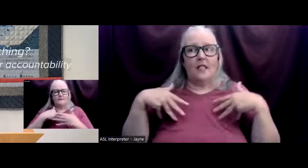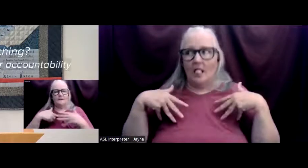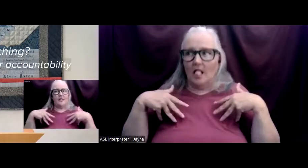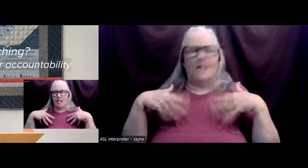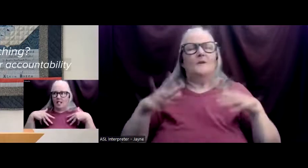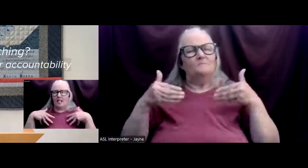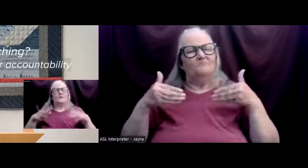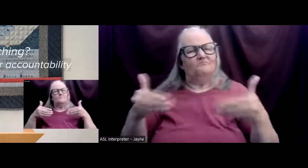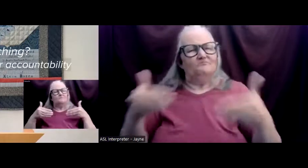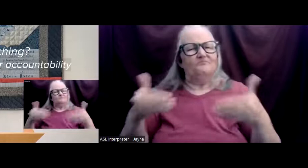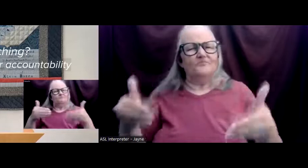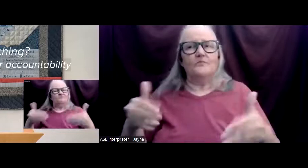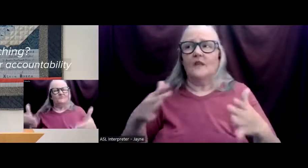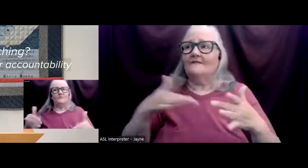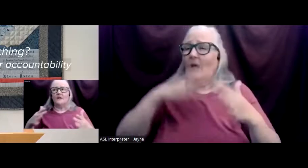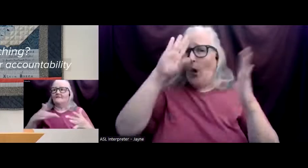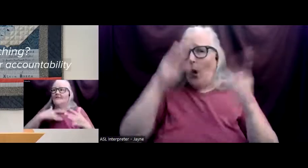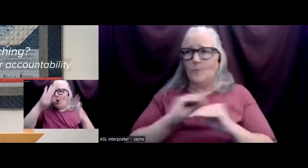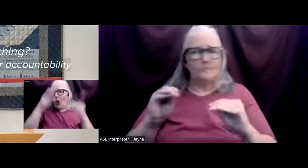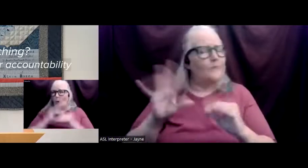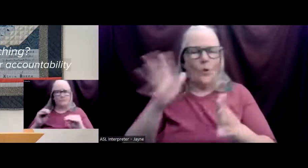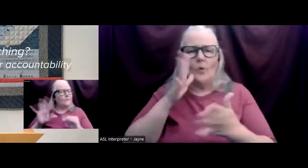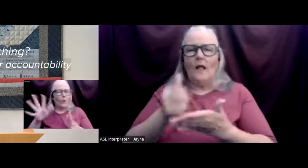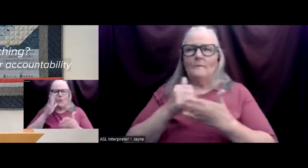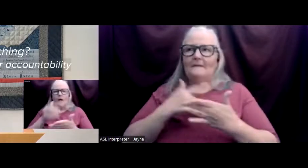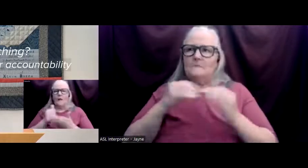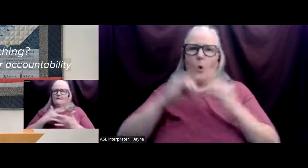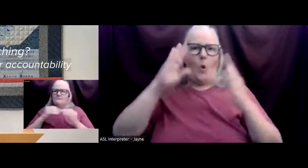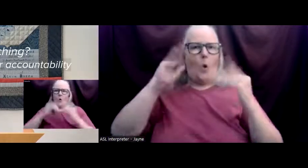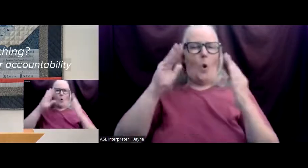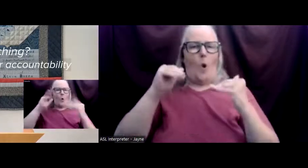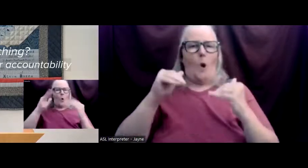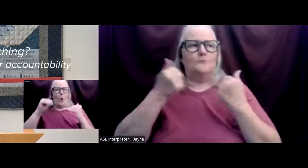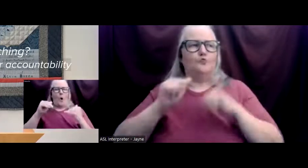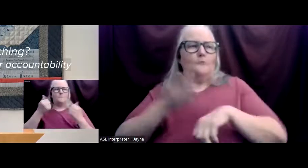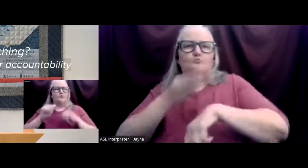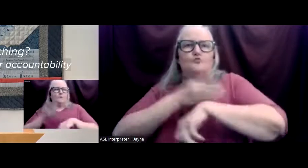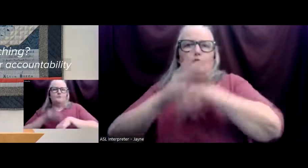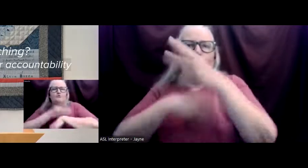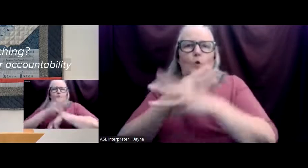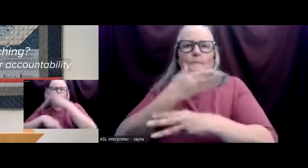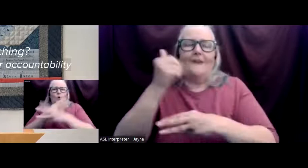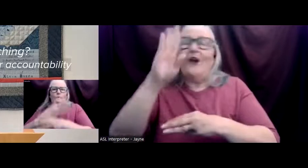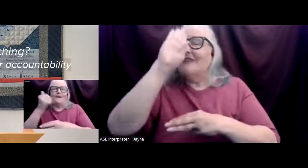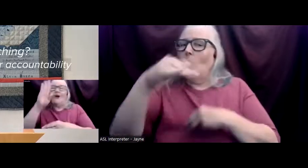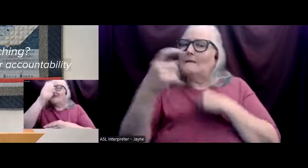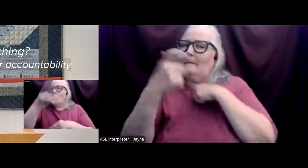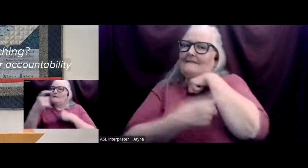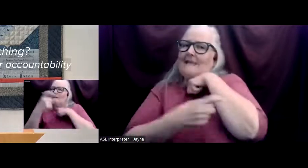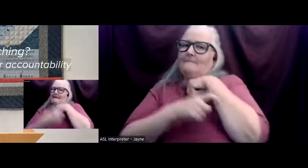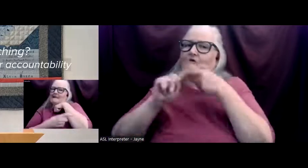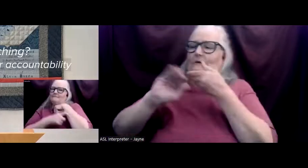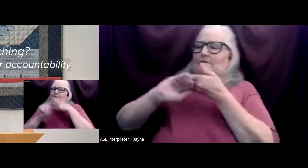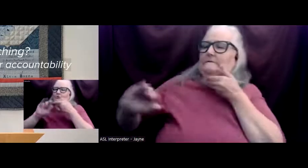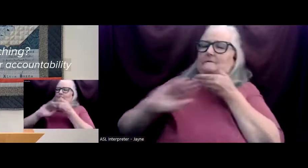hopelessness and try to leave the world better than I found it. It can be tempting to stay in our silos. If I don't make any promises, then